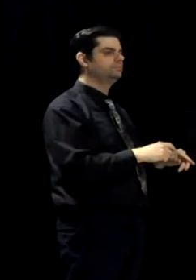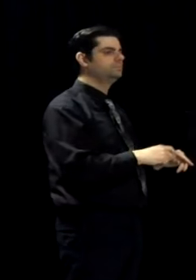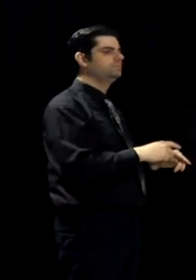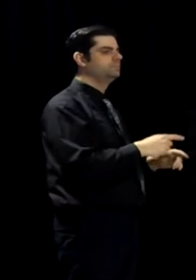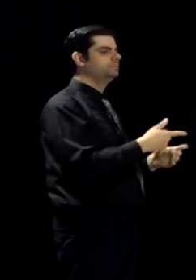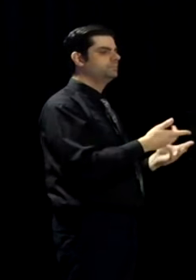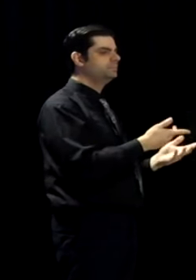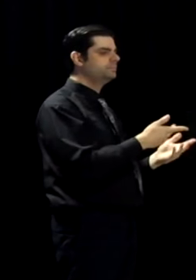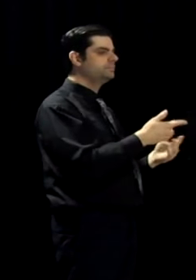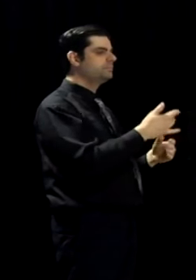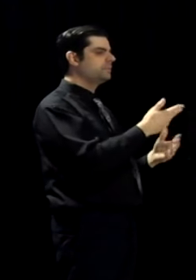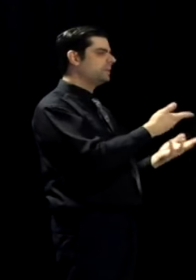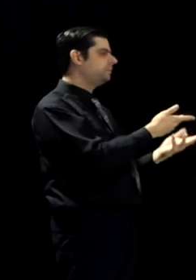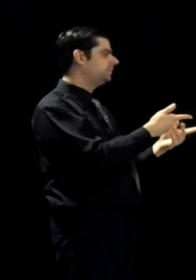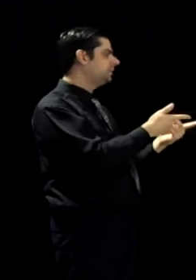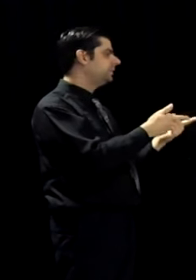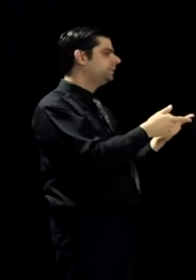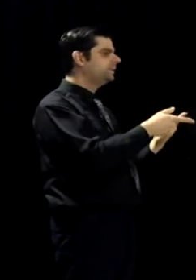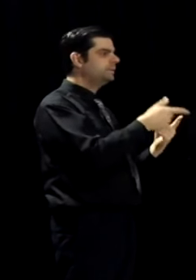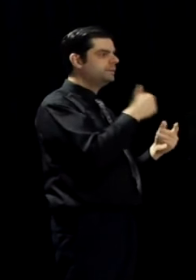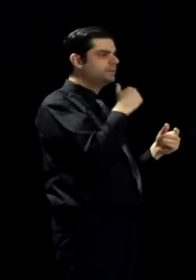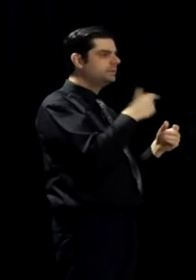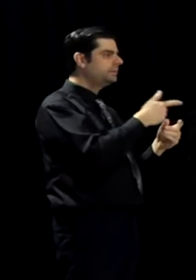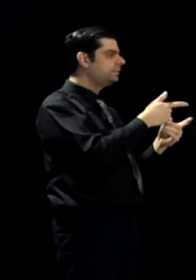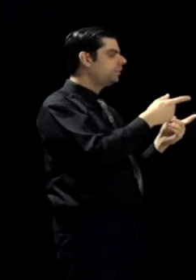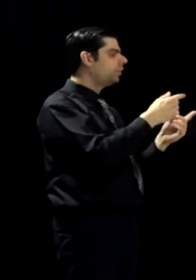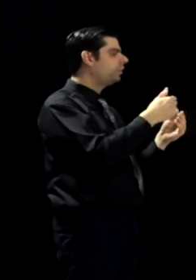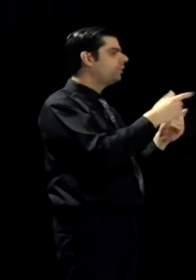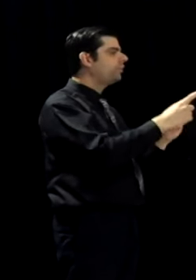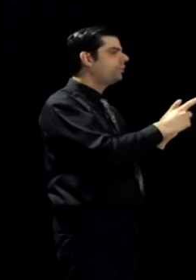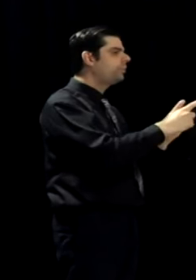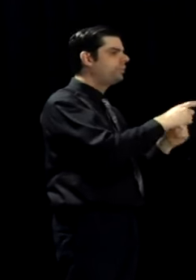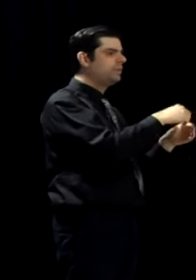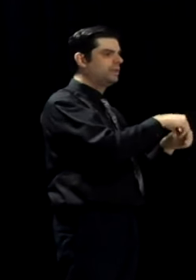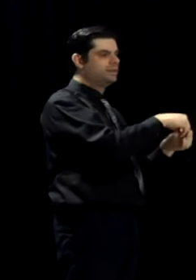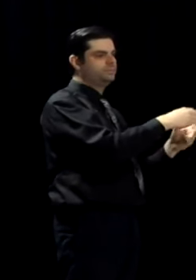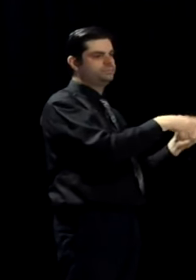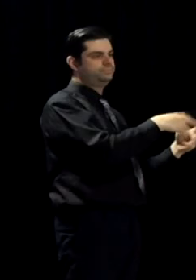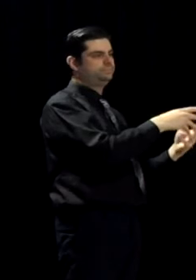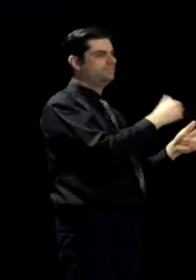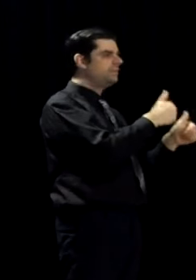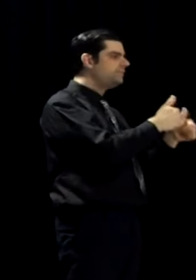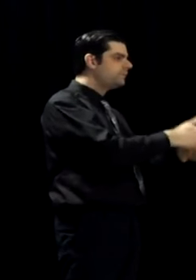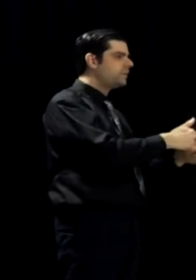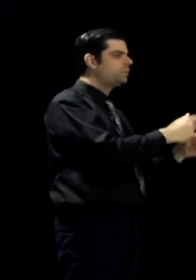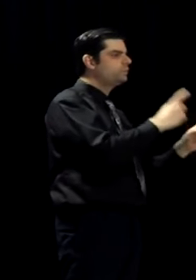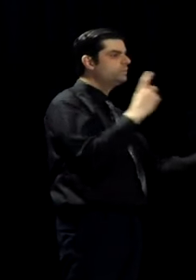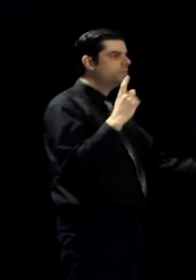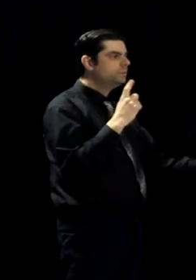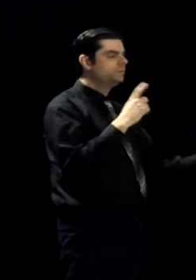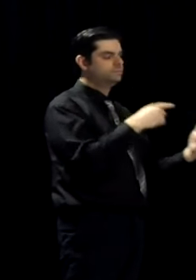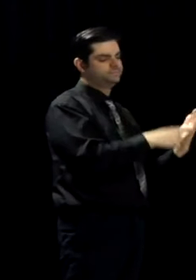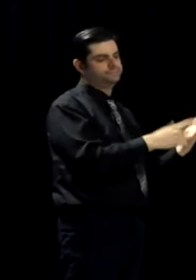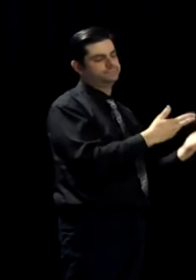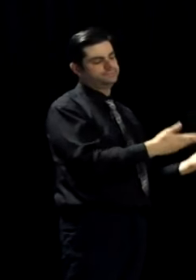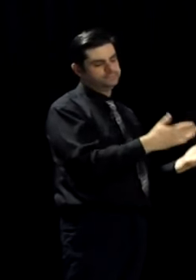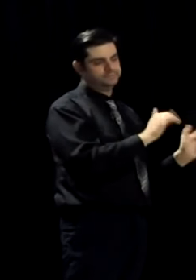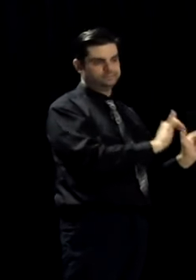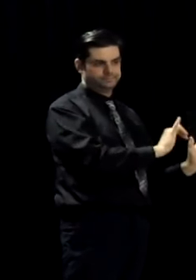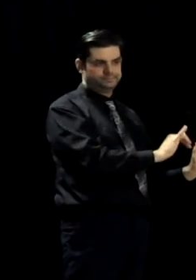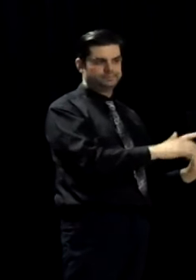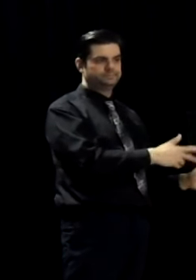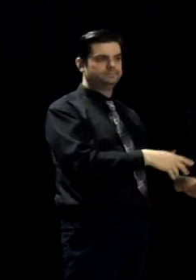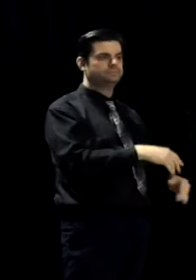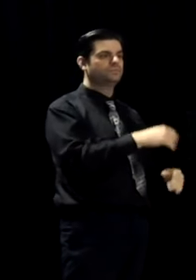be, or folks who are in isolation within their own household have been a little bit too active related to other members of the household. So